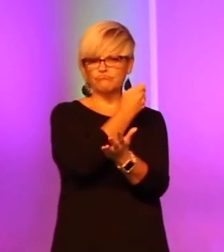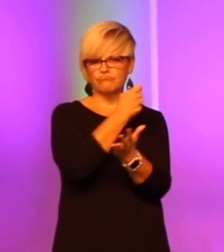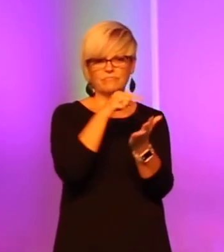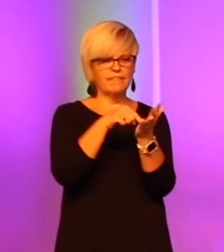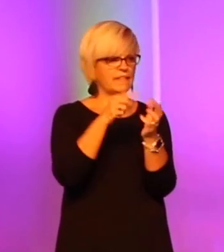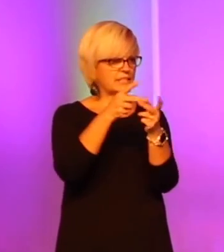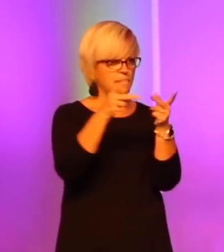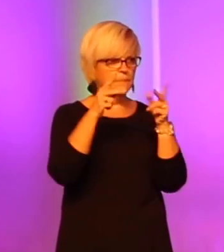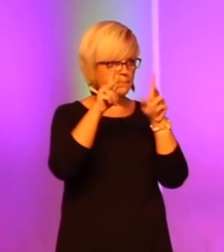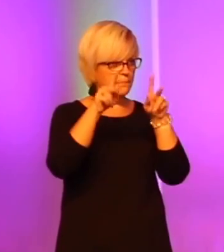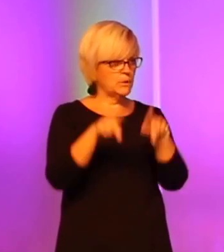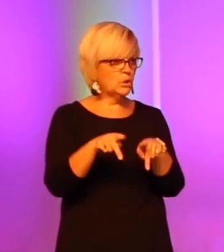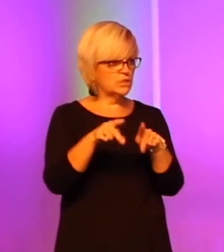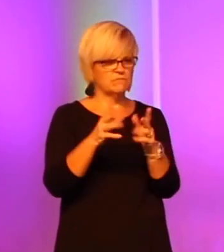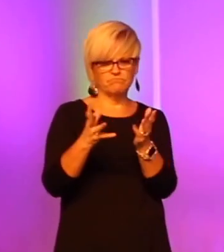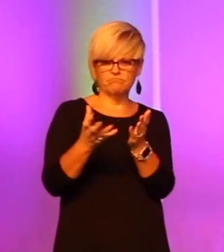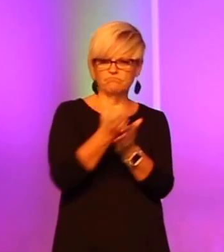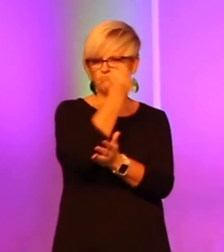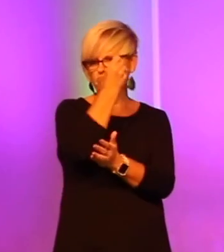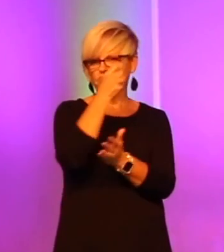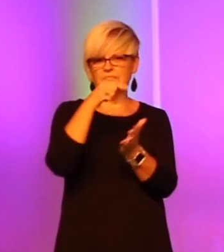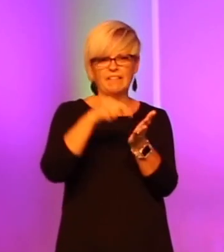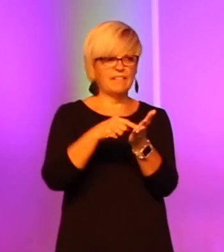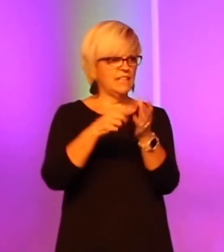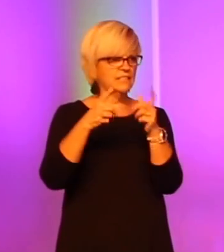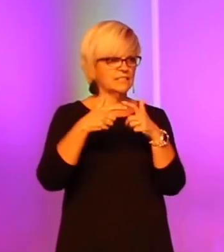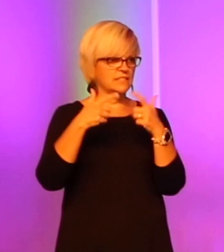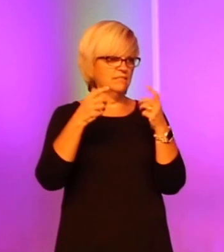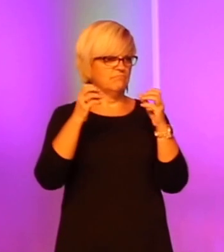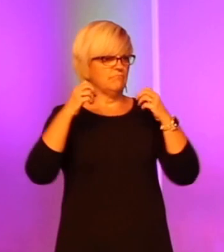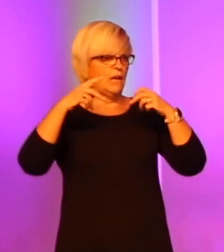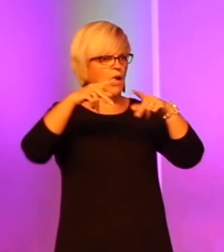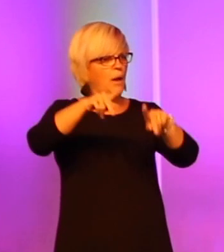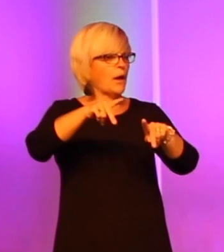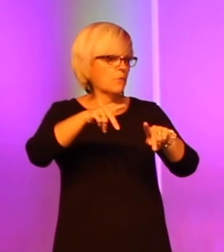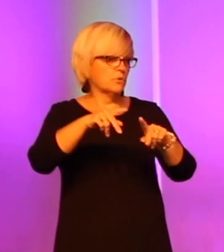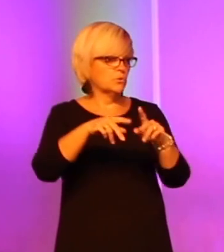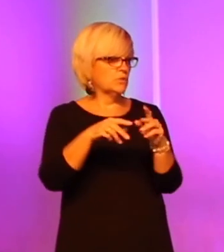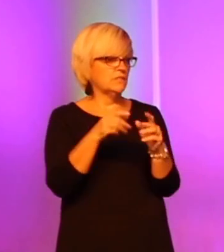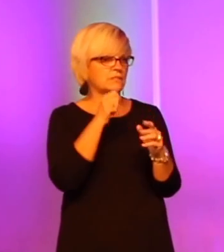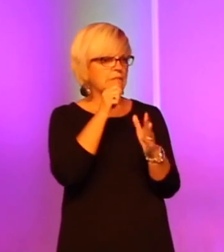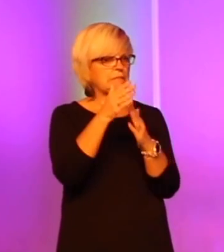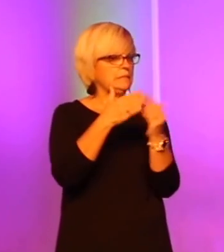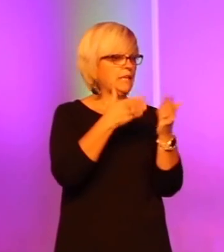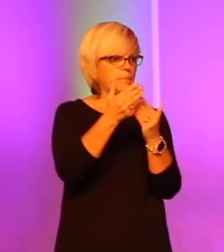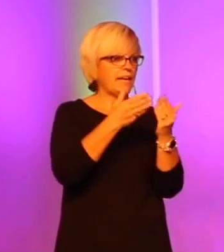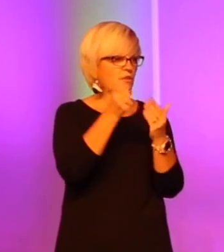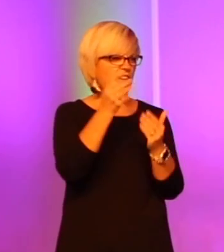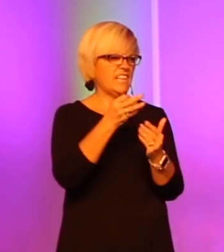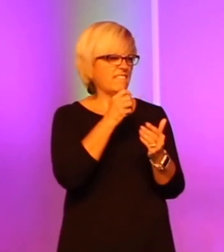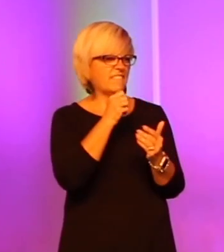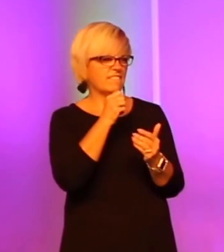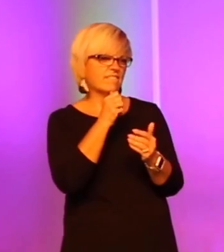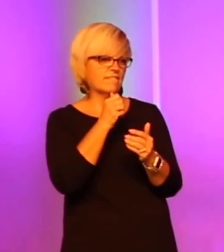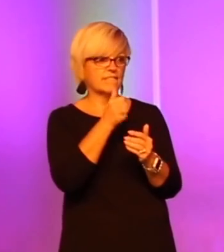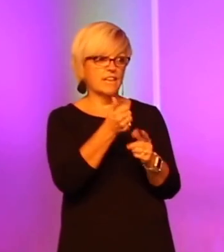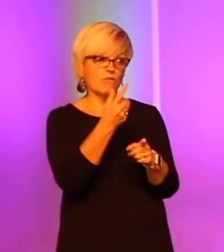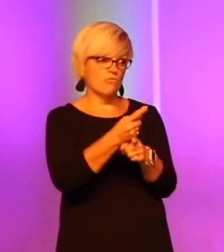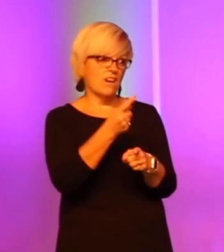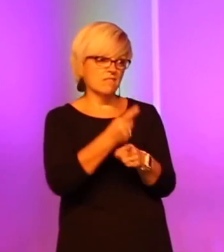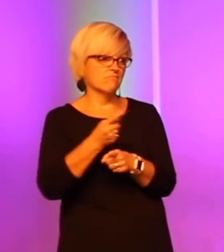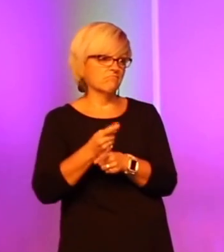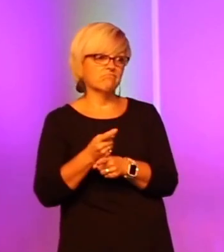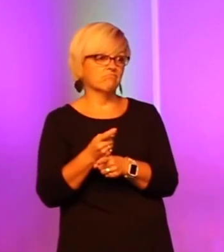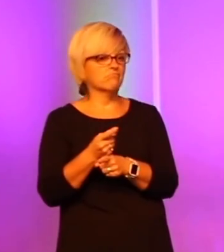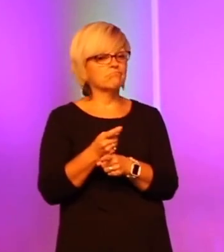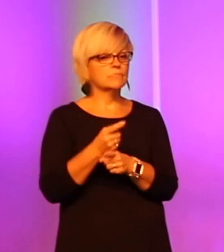ourselves that. I deserve this big break or this opportunity, even if it's not ethical or moral. We'll convince ourselves.